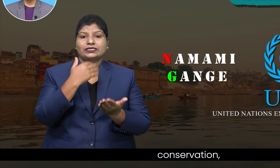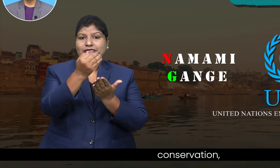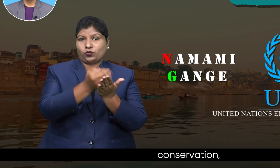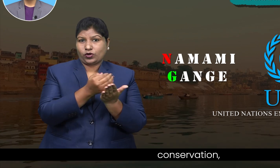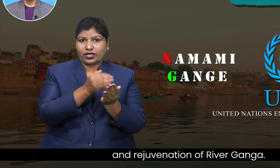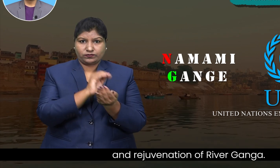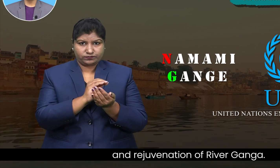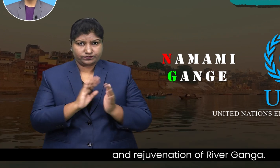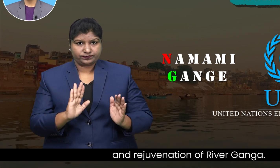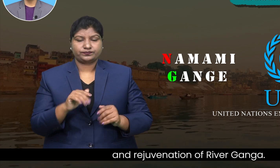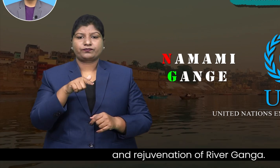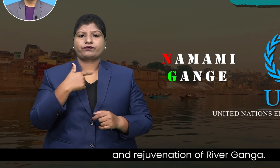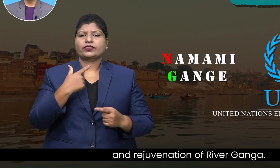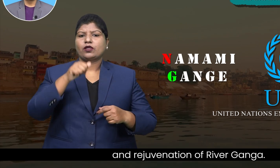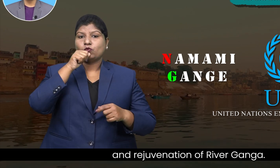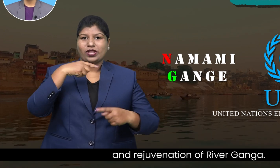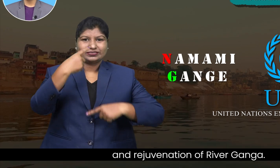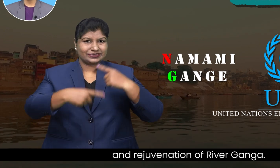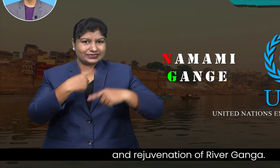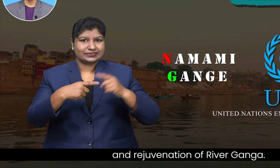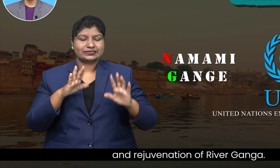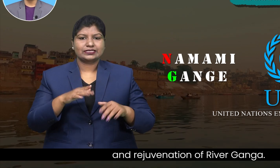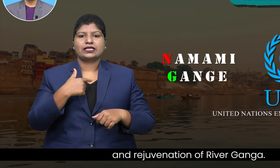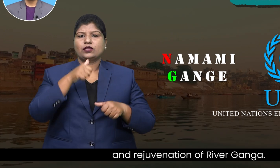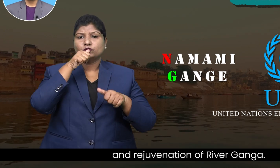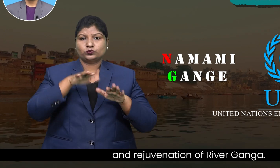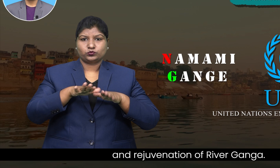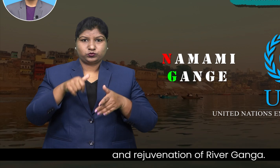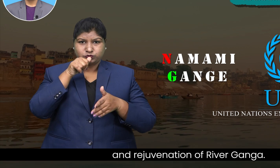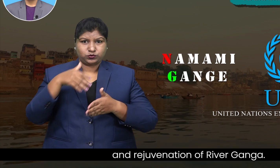conservation, and rejuvenation of river Ganga.